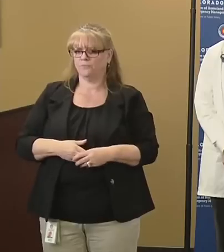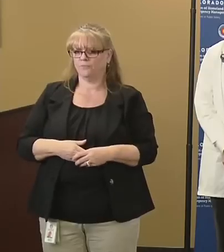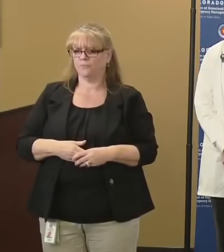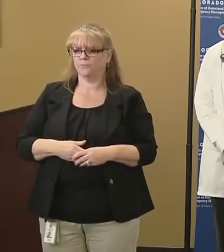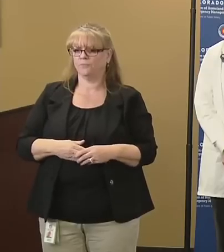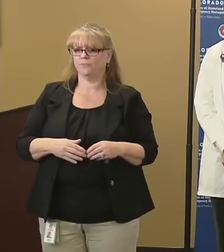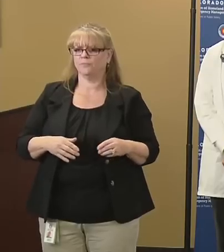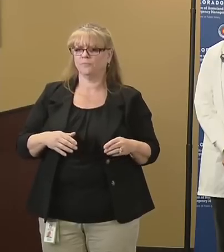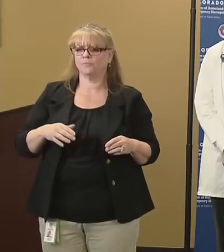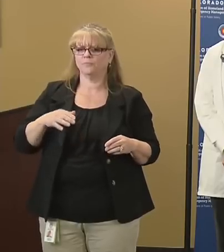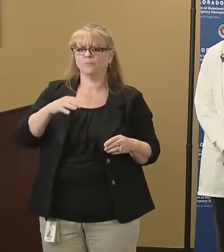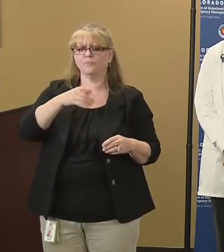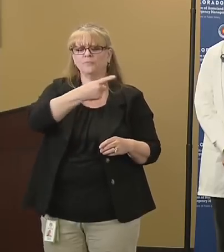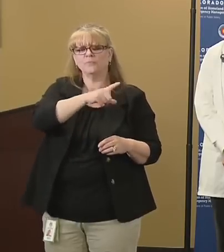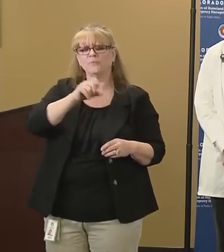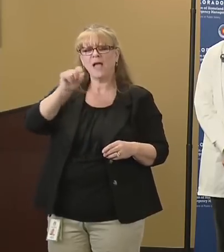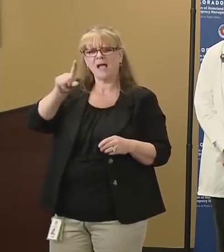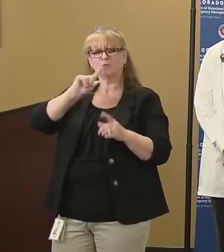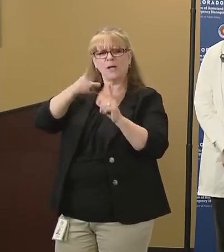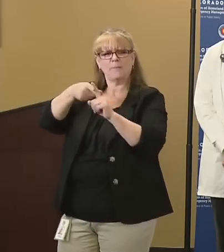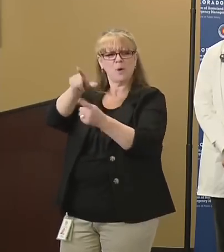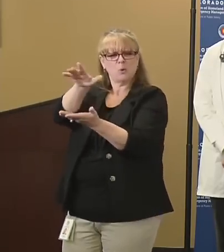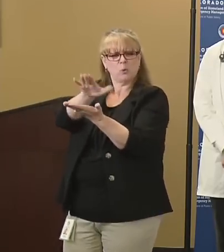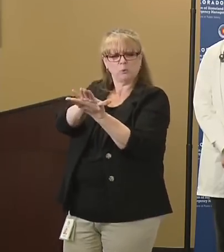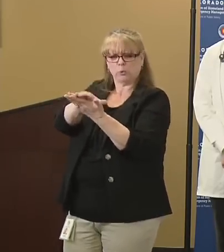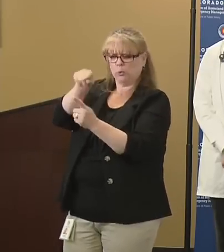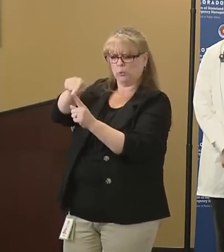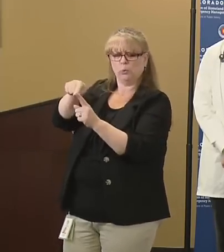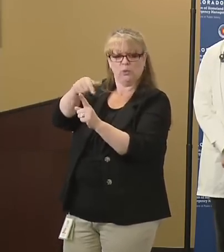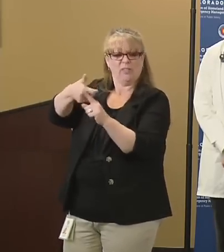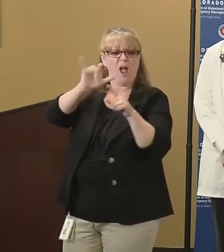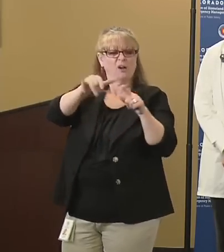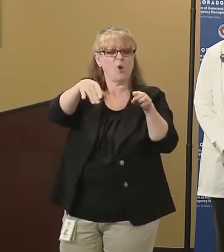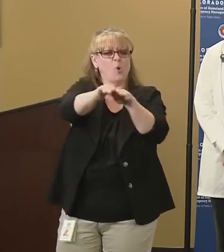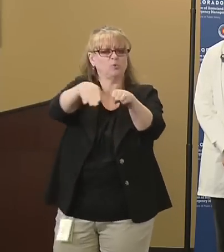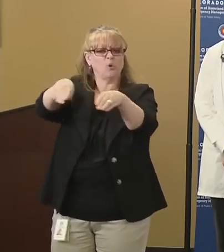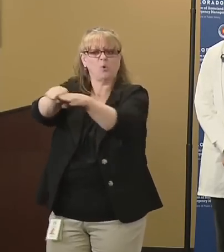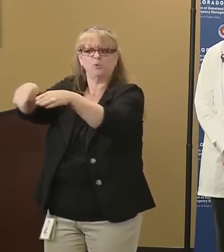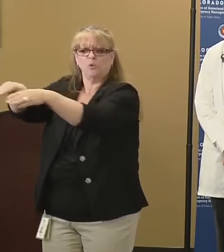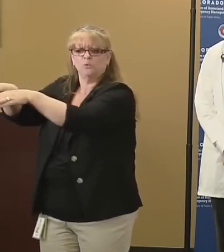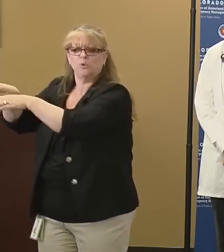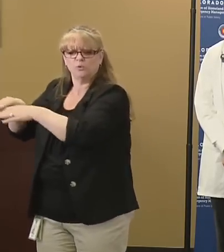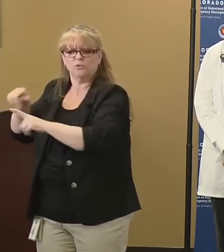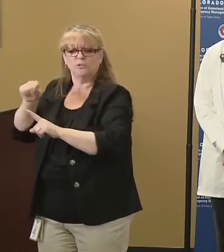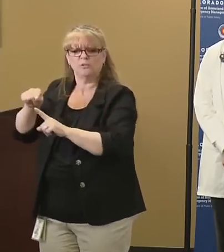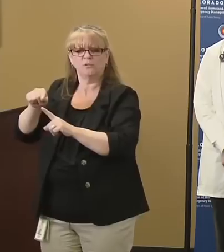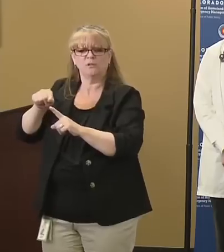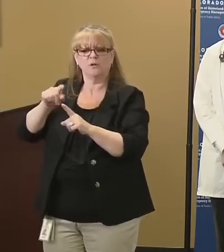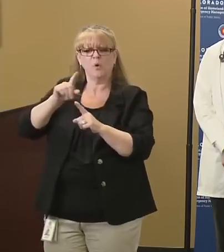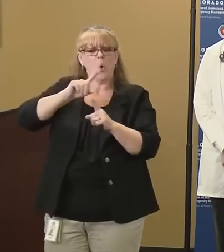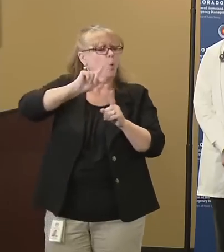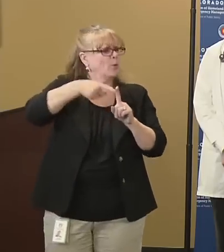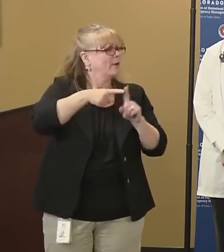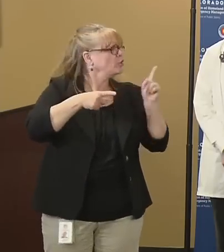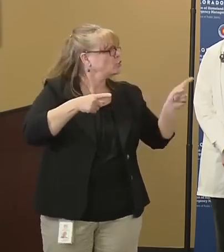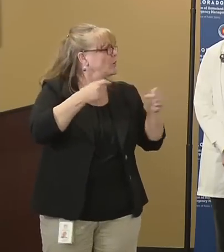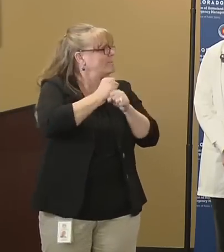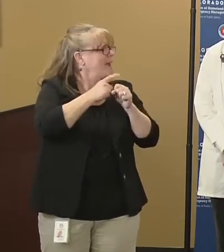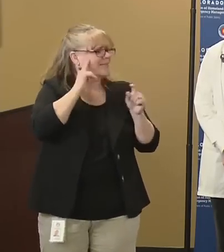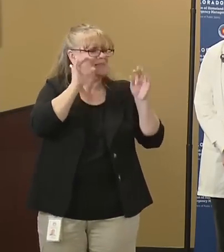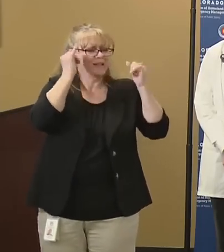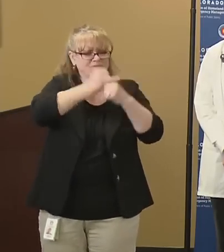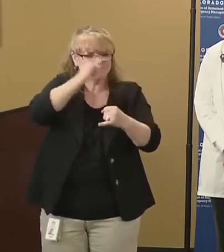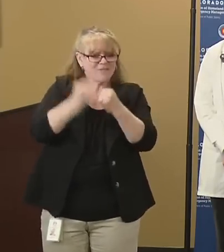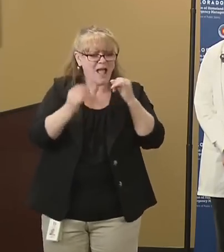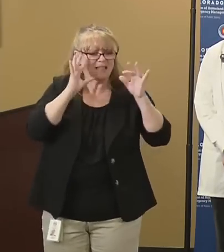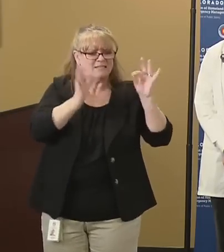It sounds like you're saying that's likely. Do you know when you might make a decision on that? All school districts are under guidance that they should